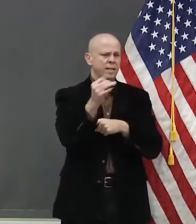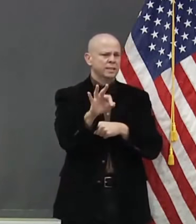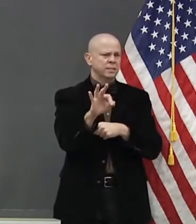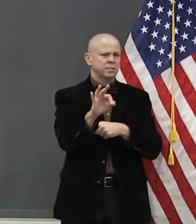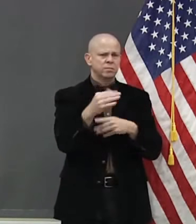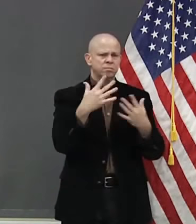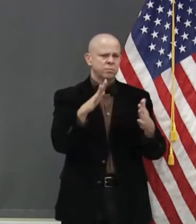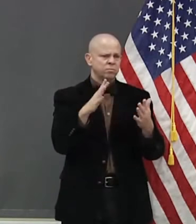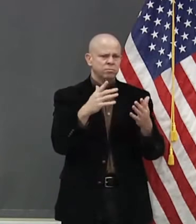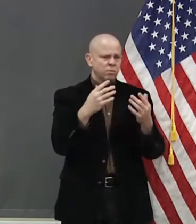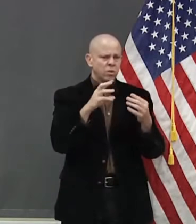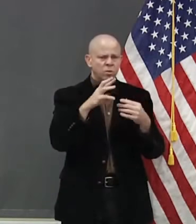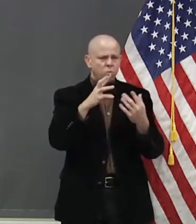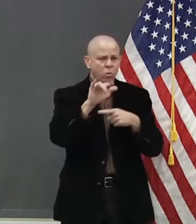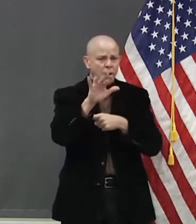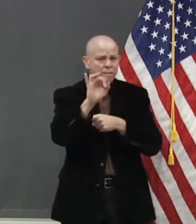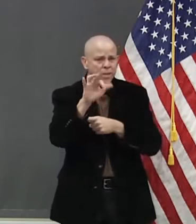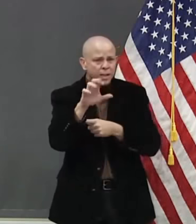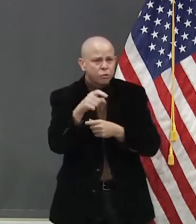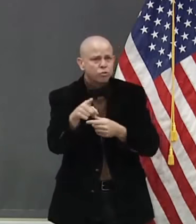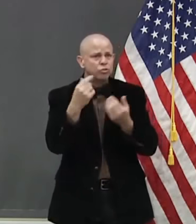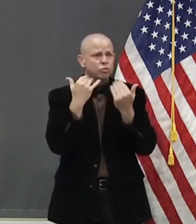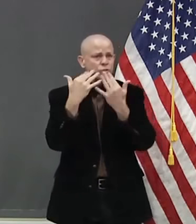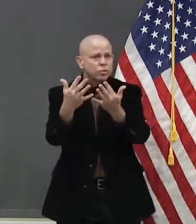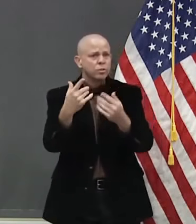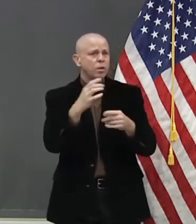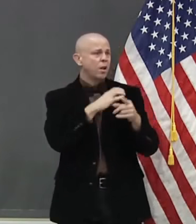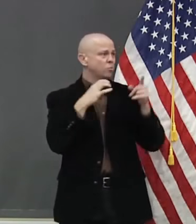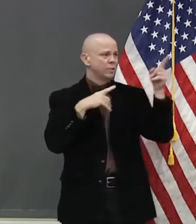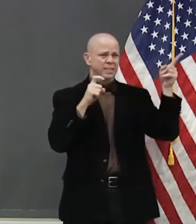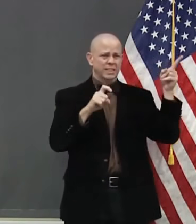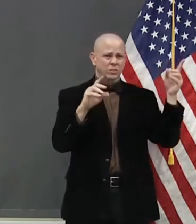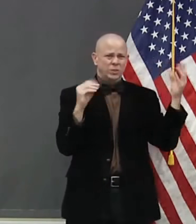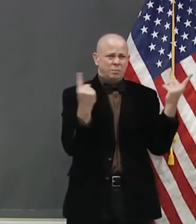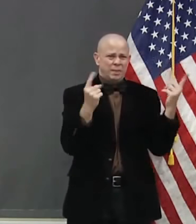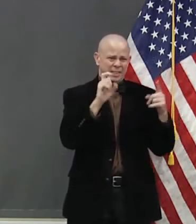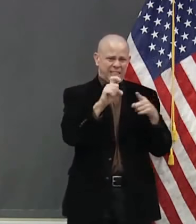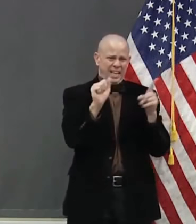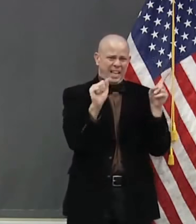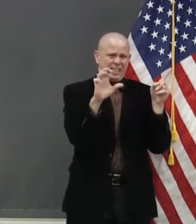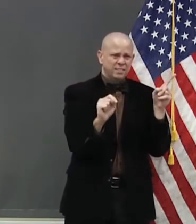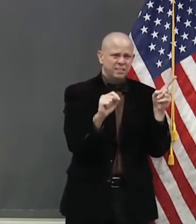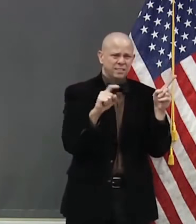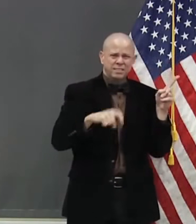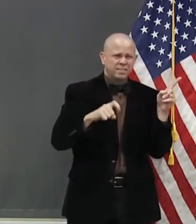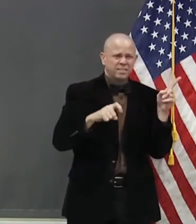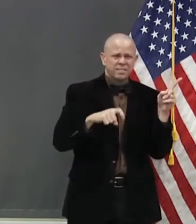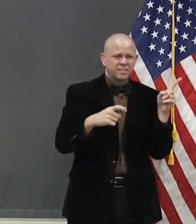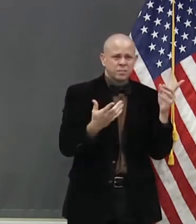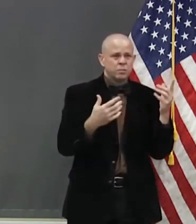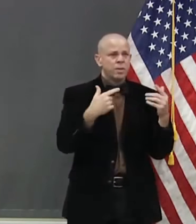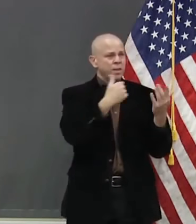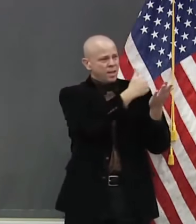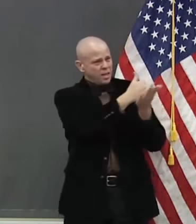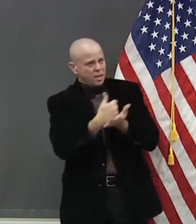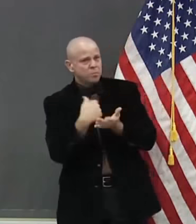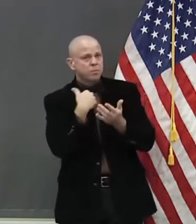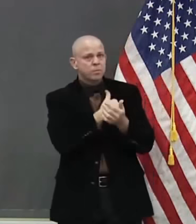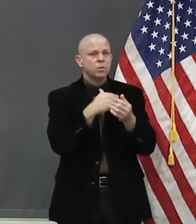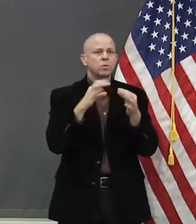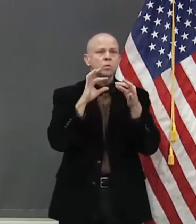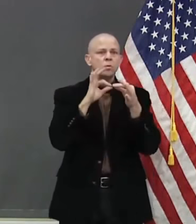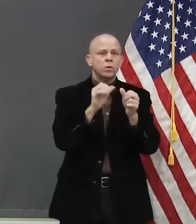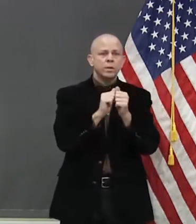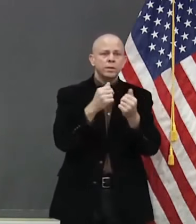wildfires. Congress needs to act to help us with additional